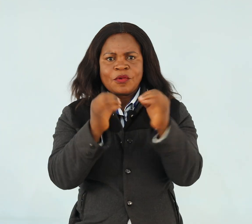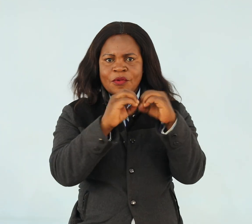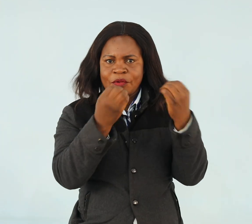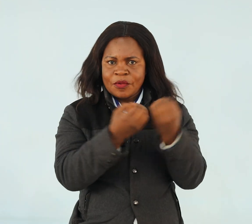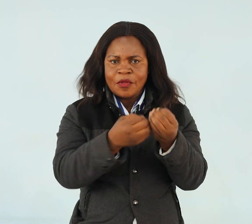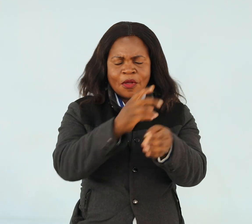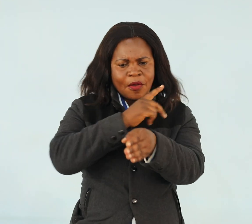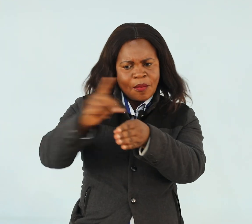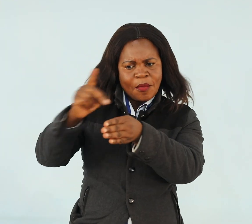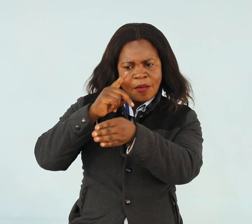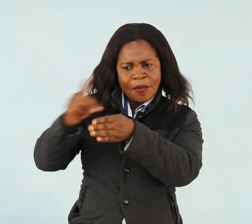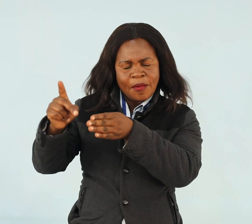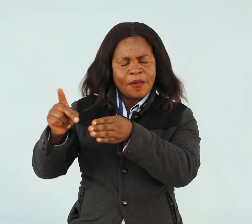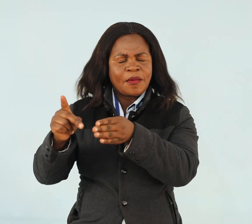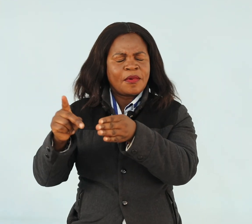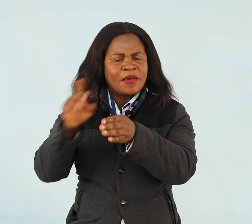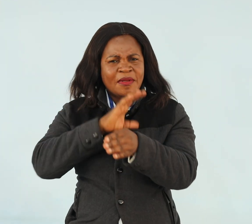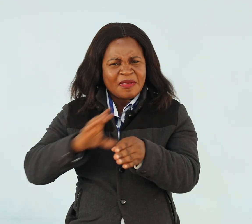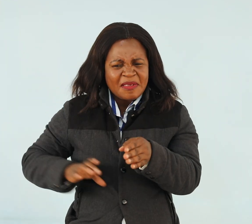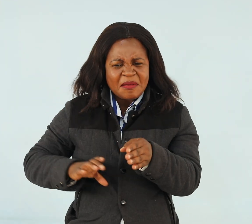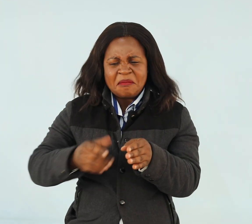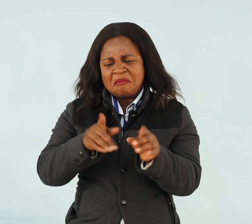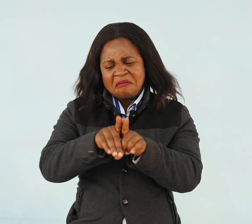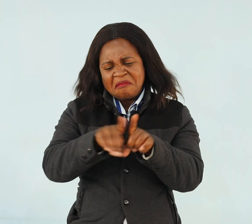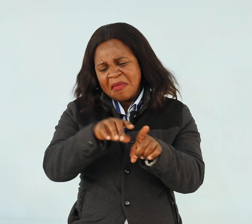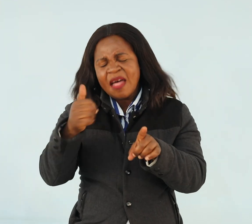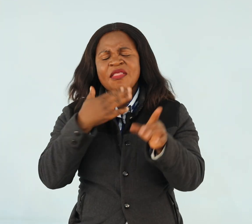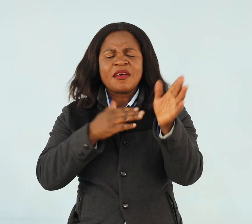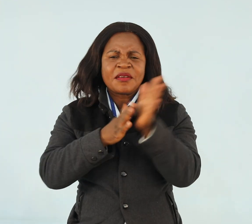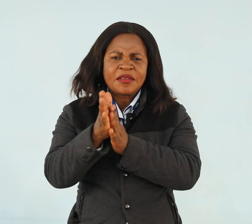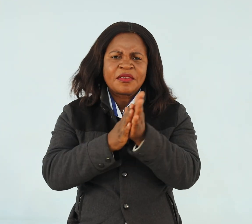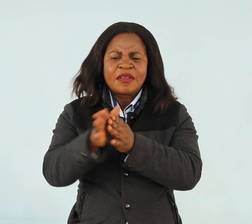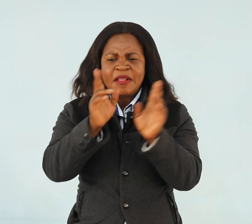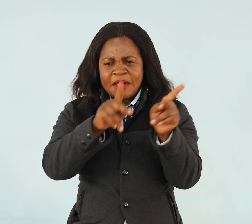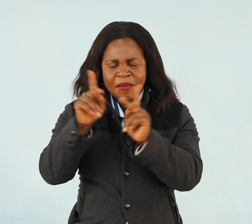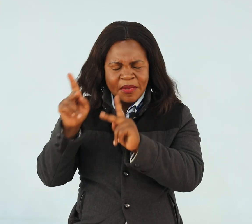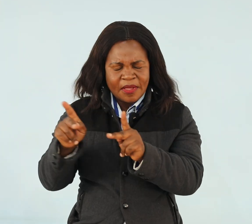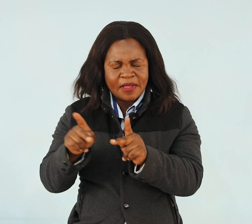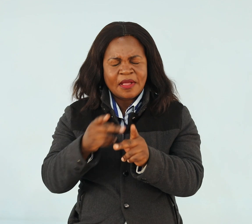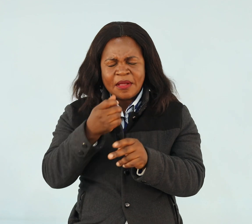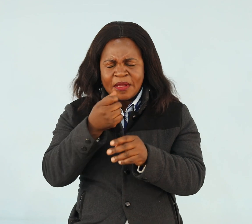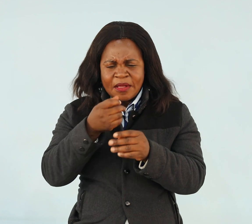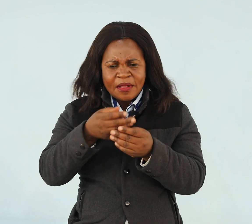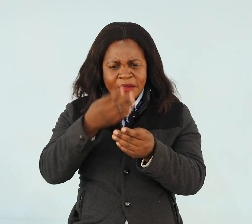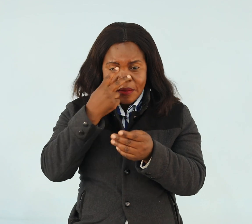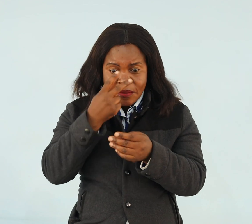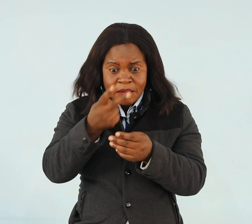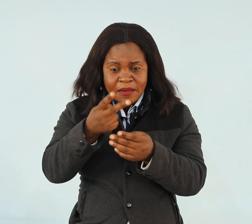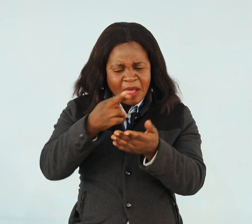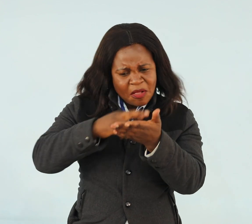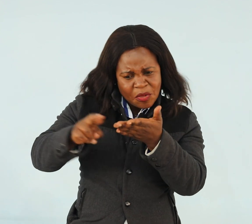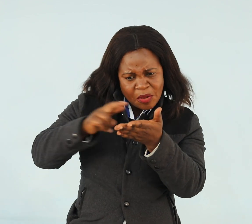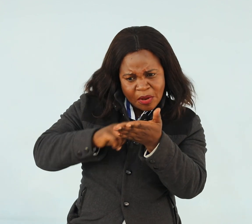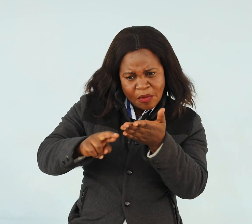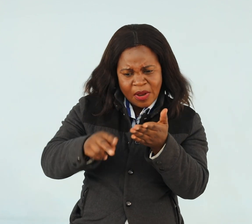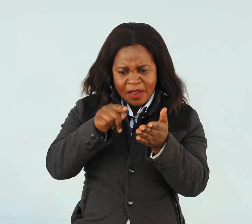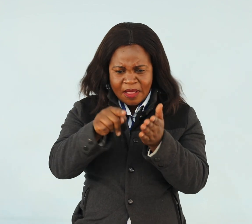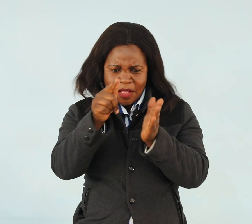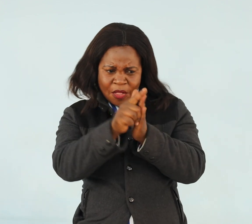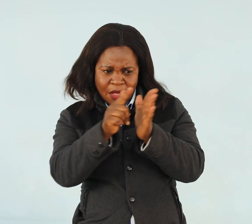bodies, and other interested persons to familiarize themselves with the contents of the Act and